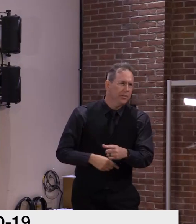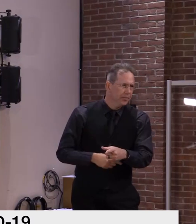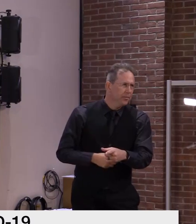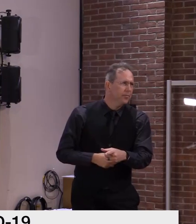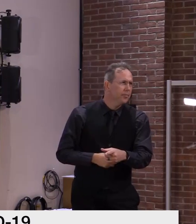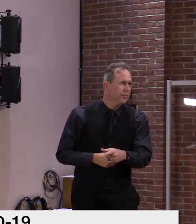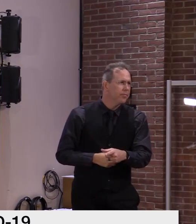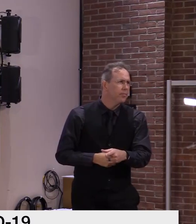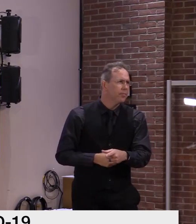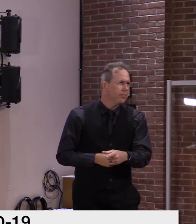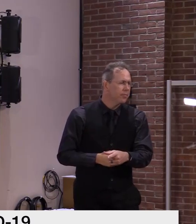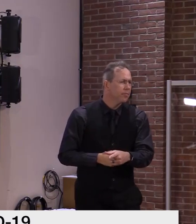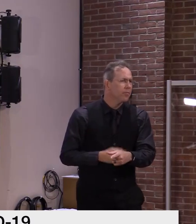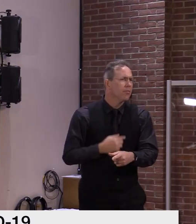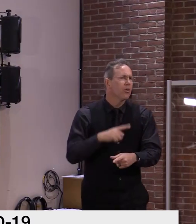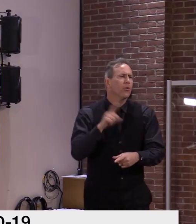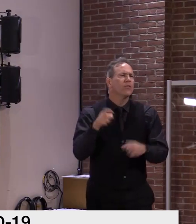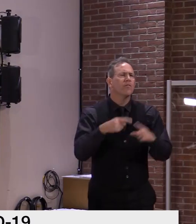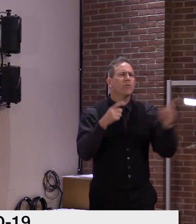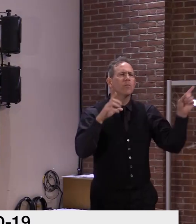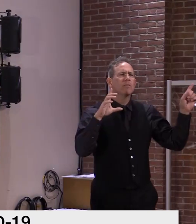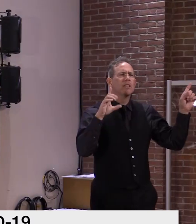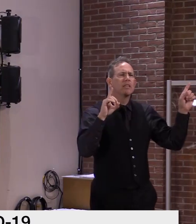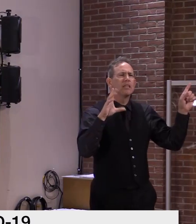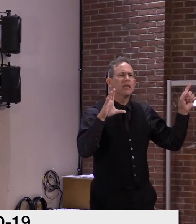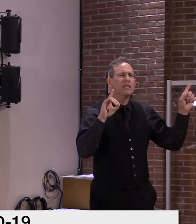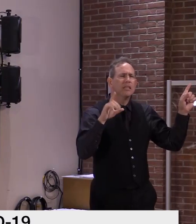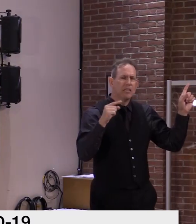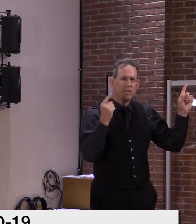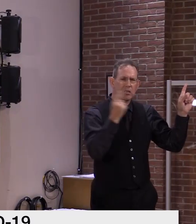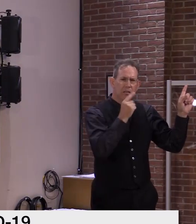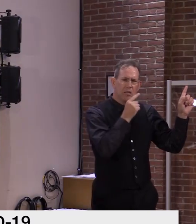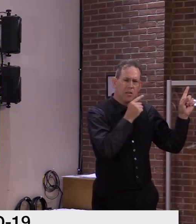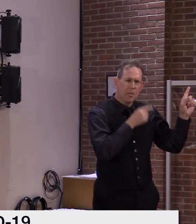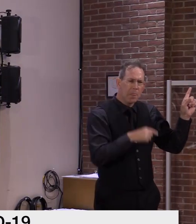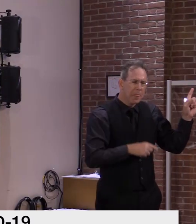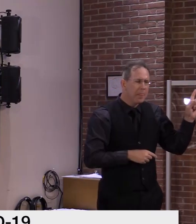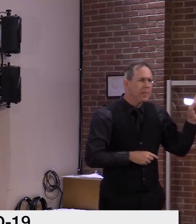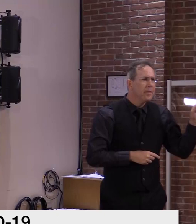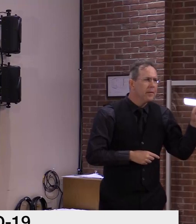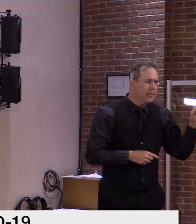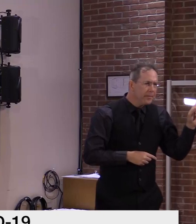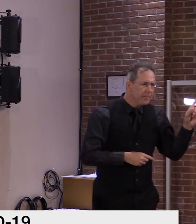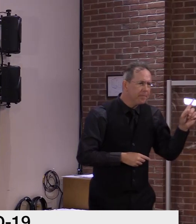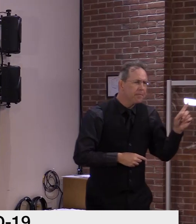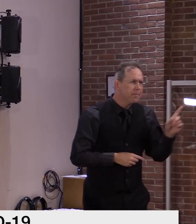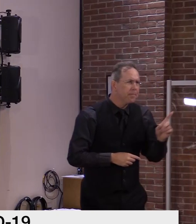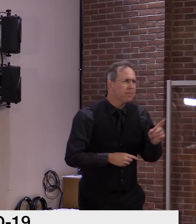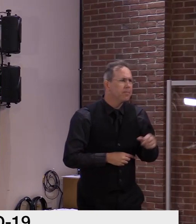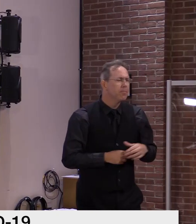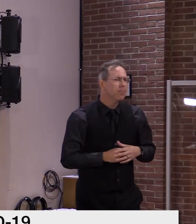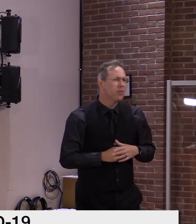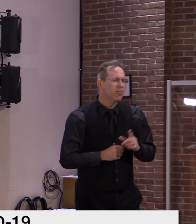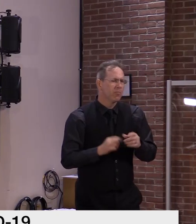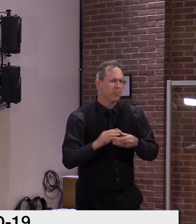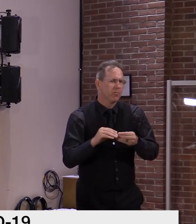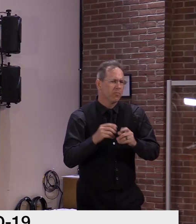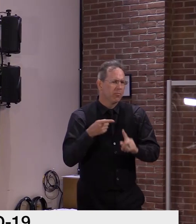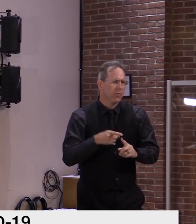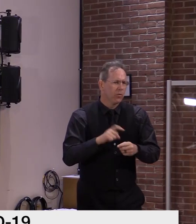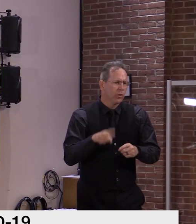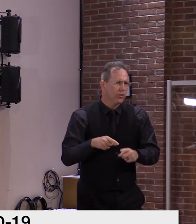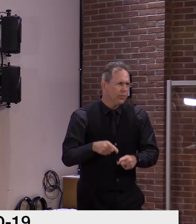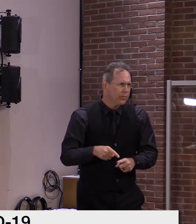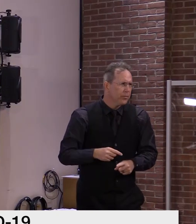following a logical conclusion, which is, why are unvaccinated people safer at